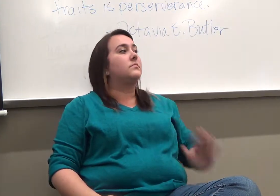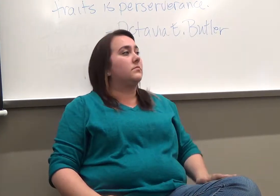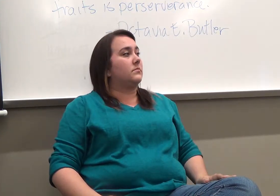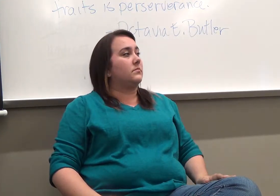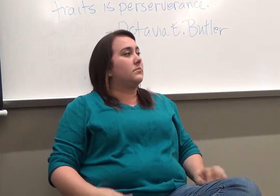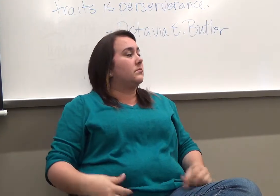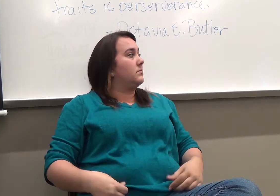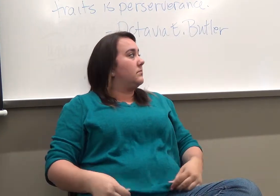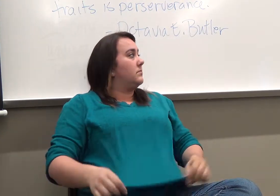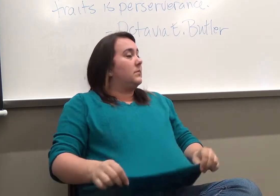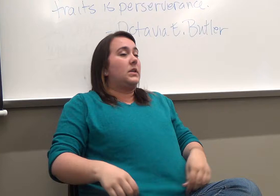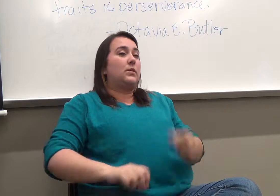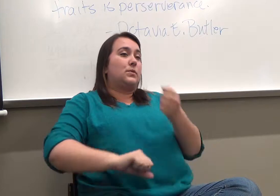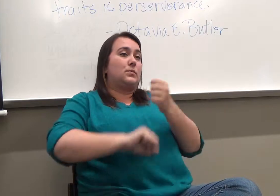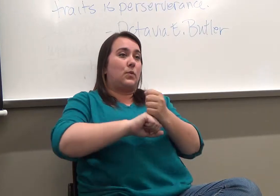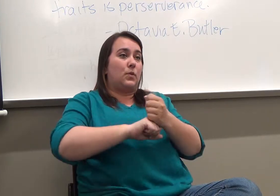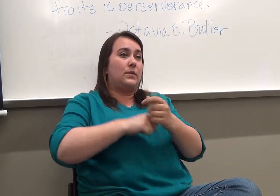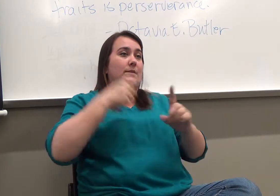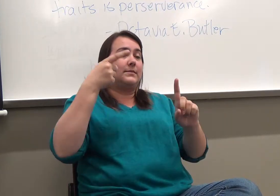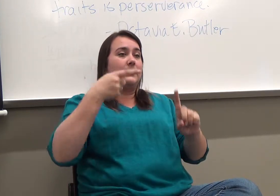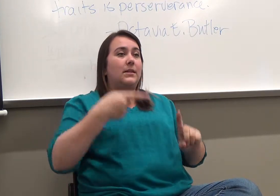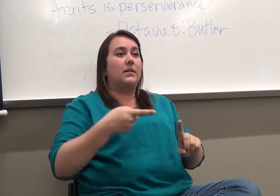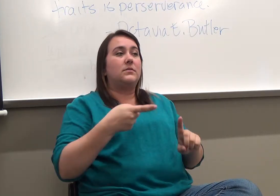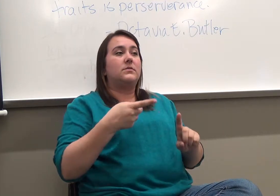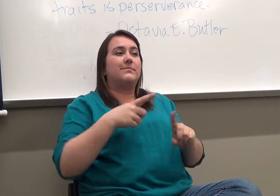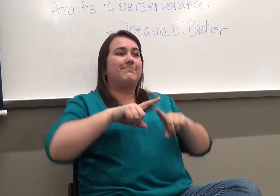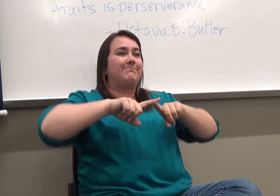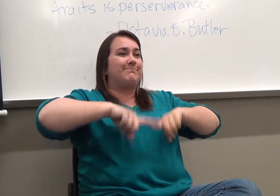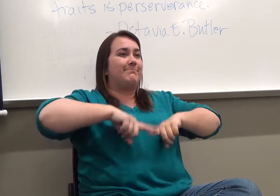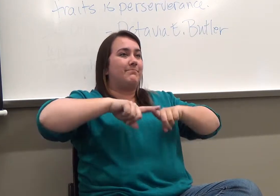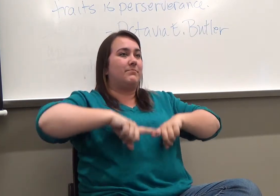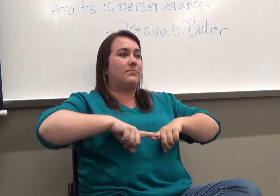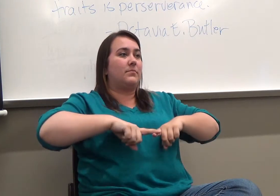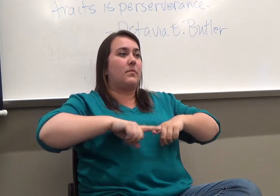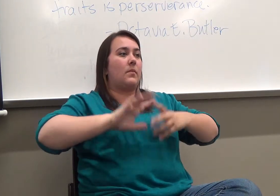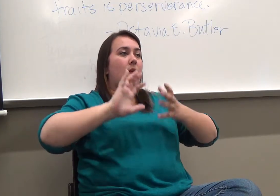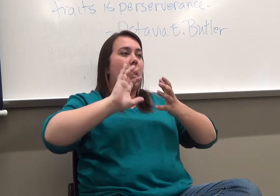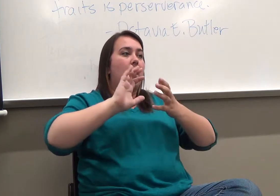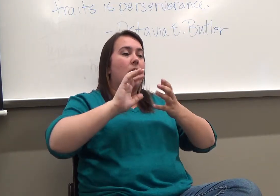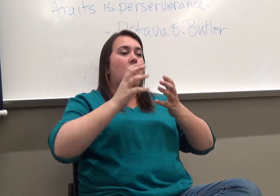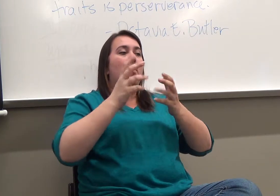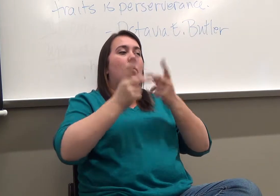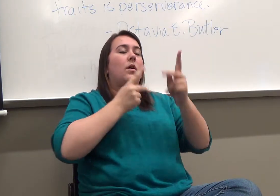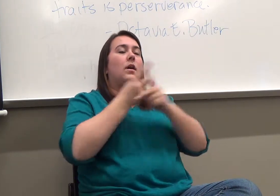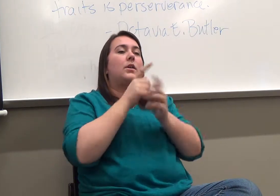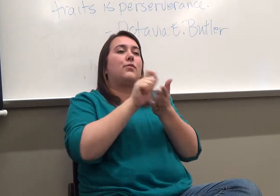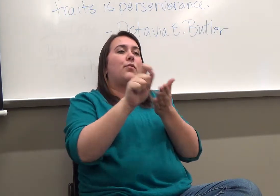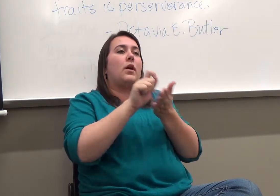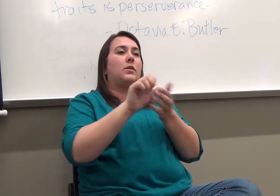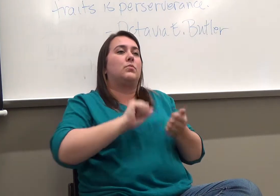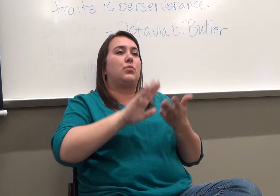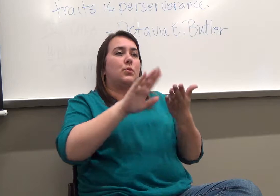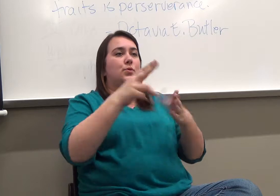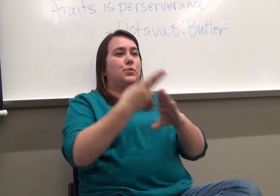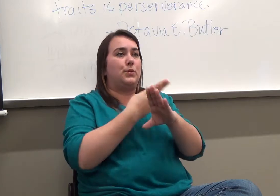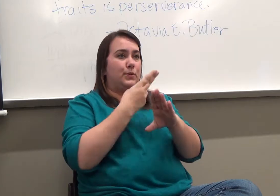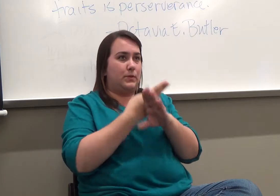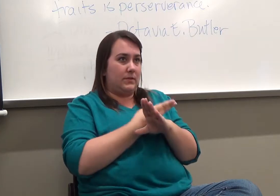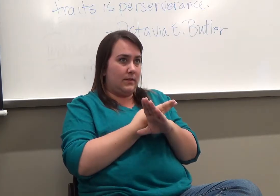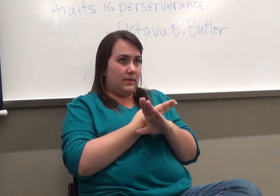which are dependent on the writing mode that you are using. And I hope that's another thing you guys have grasped from